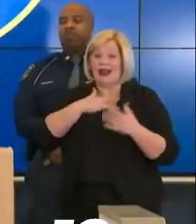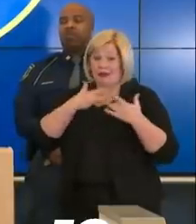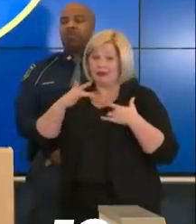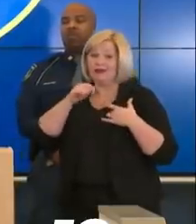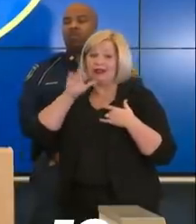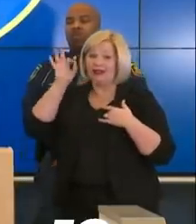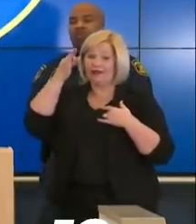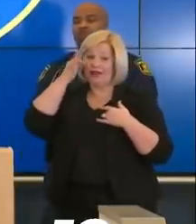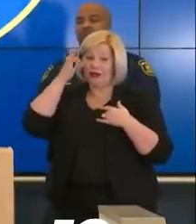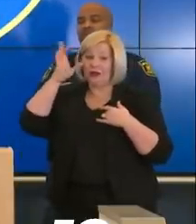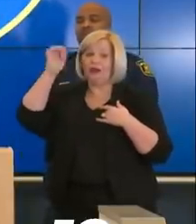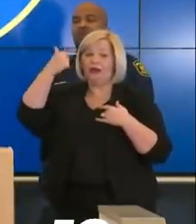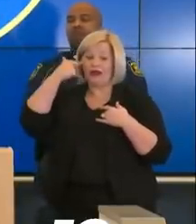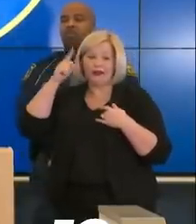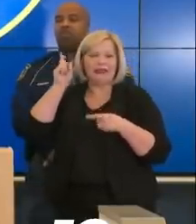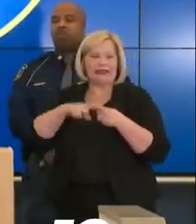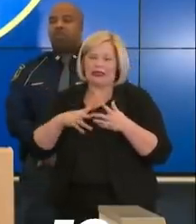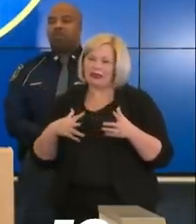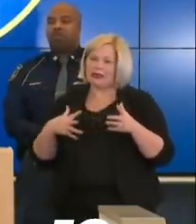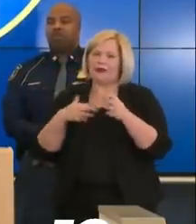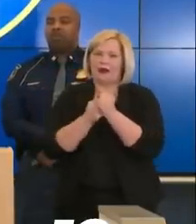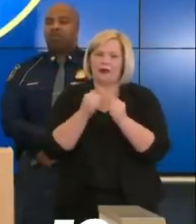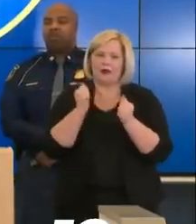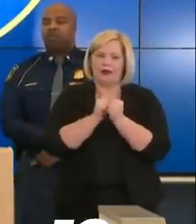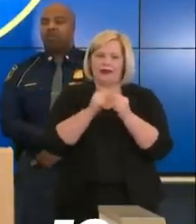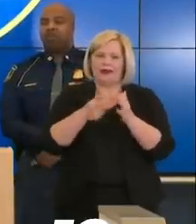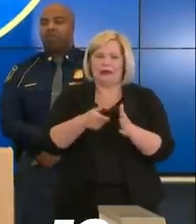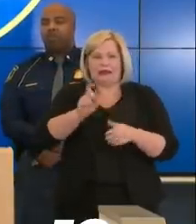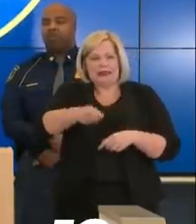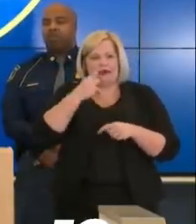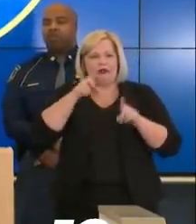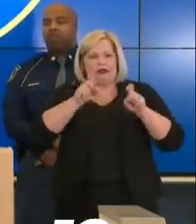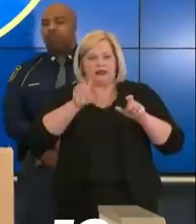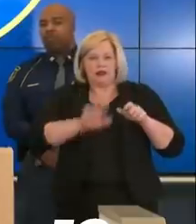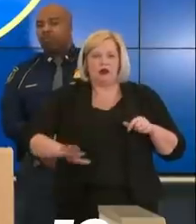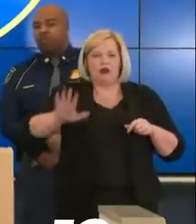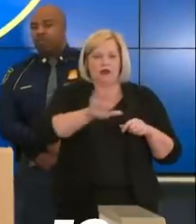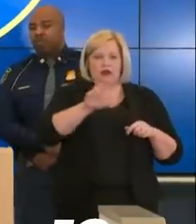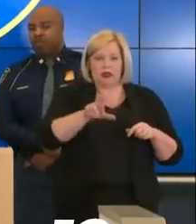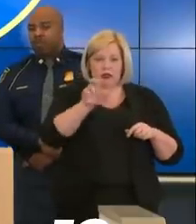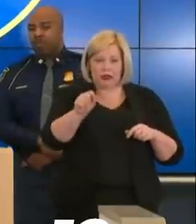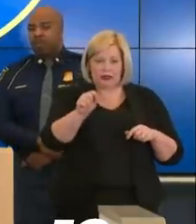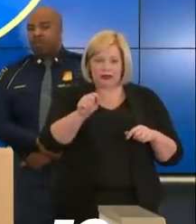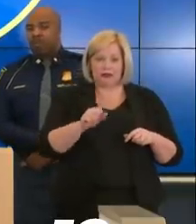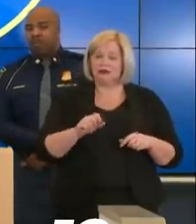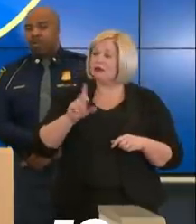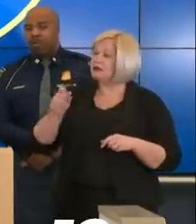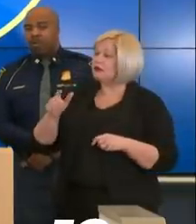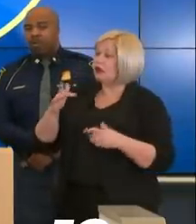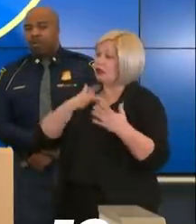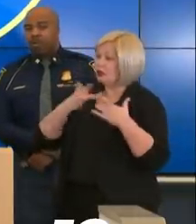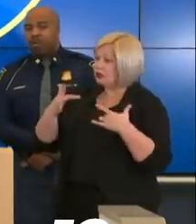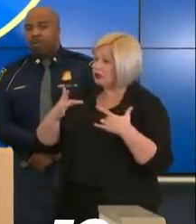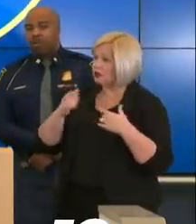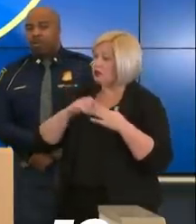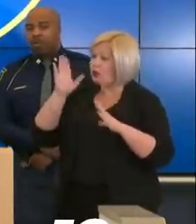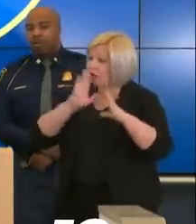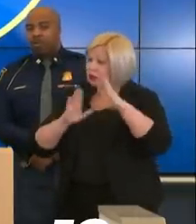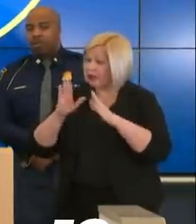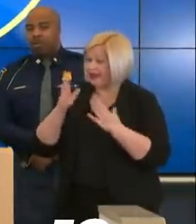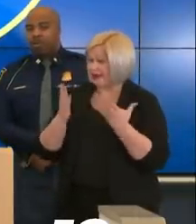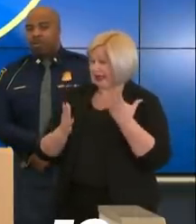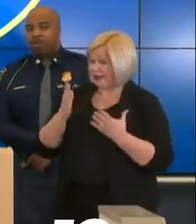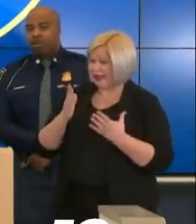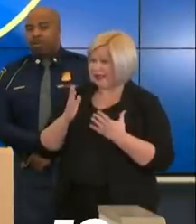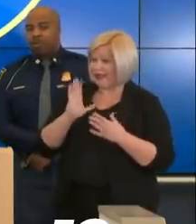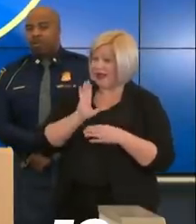up with the demand for testing across the country. Are you confident or worried that our hospital system may not have